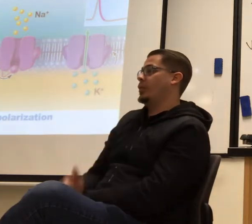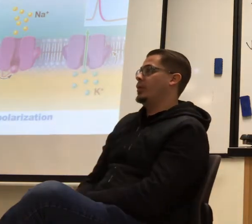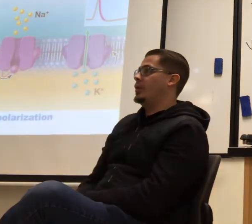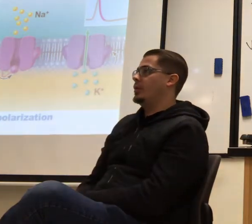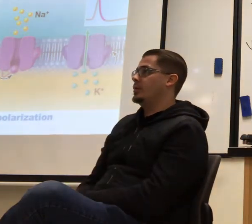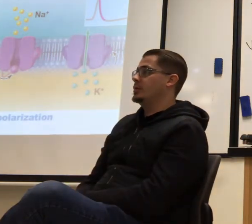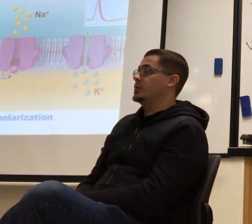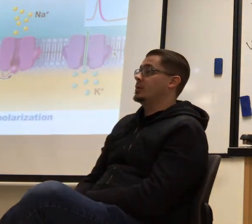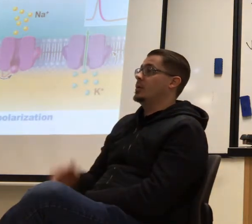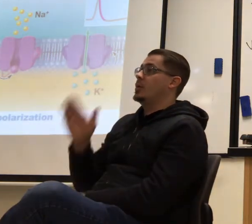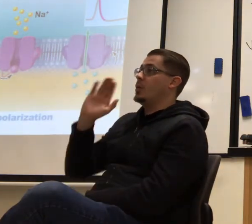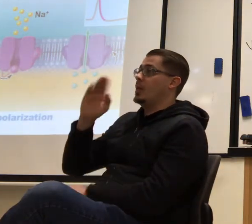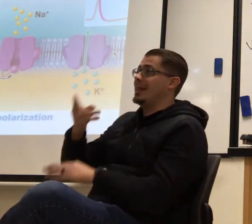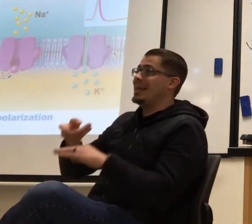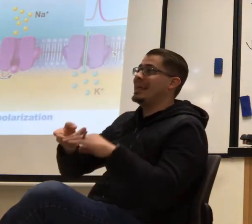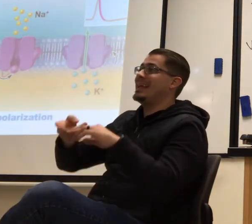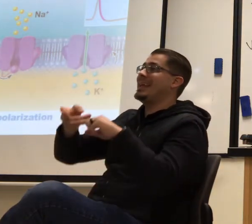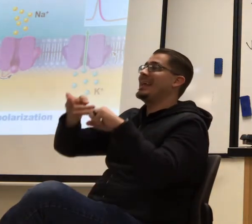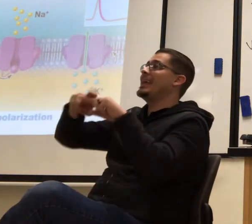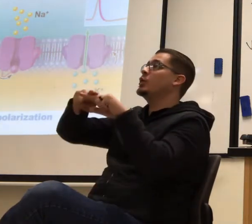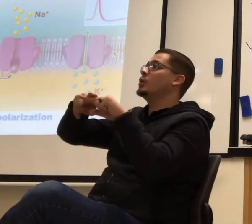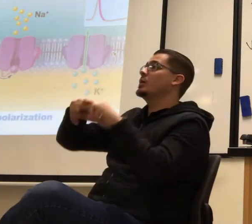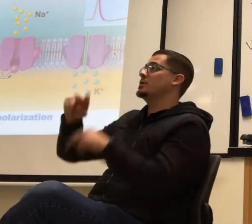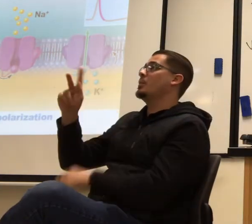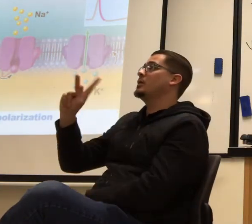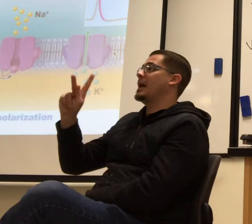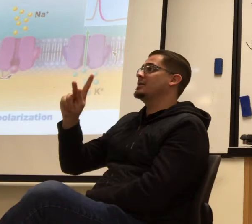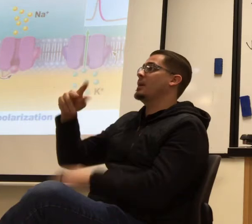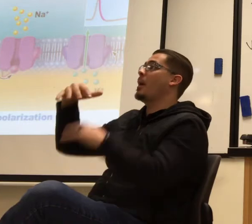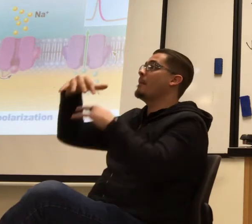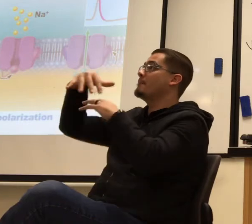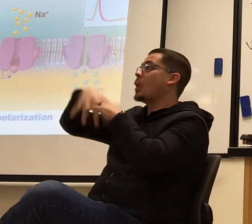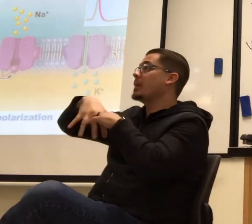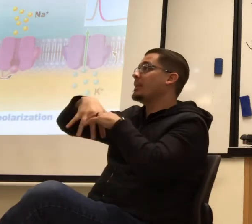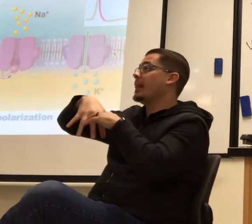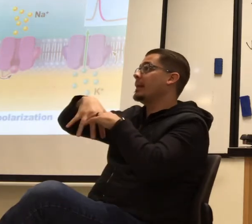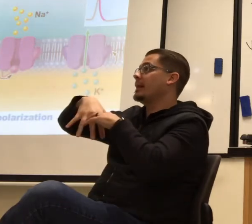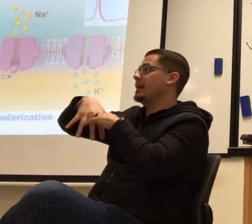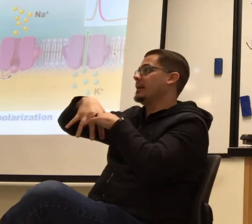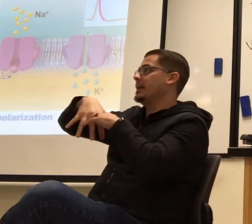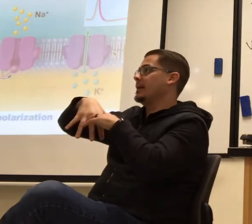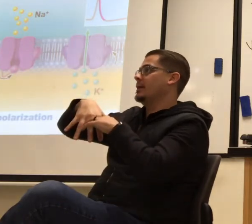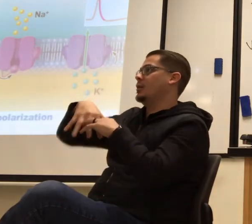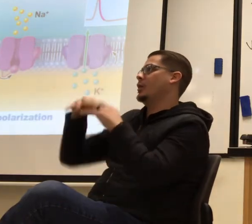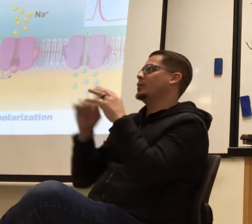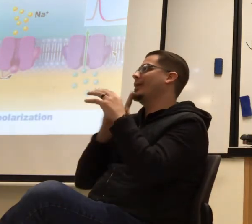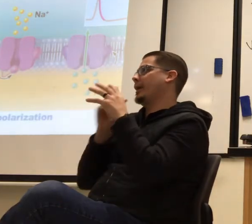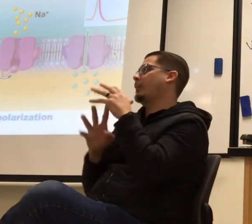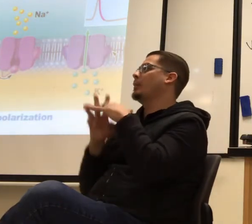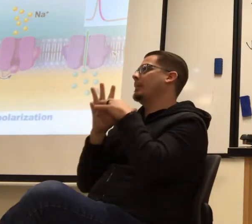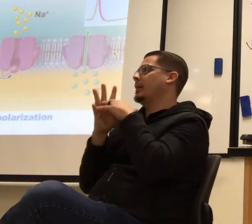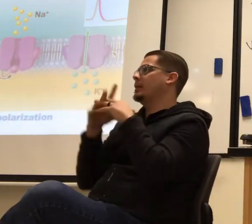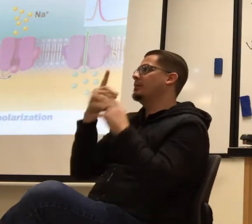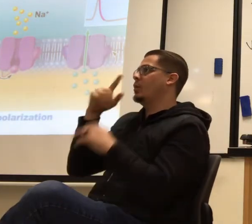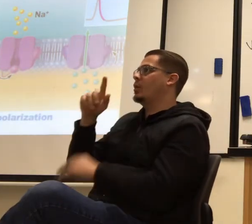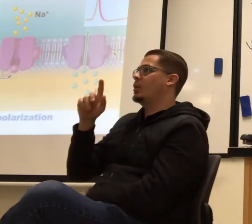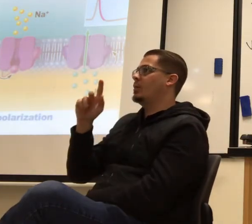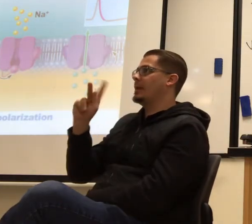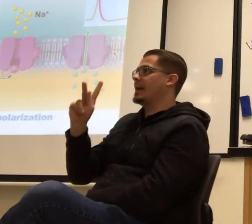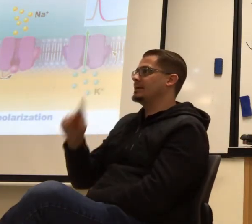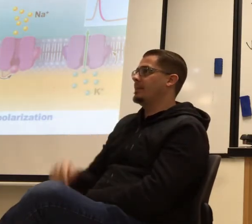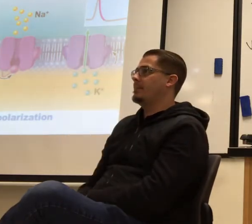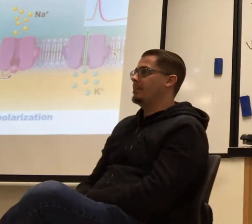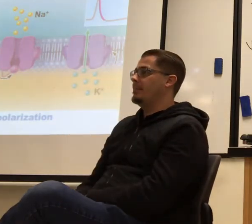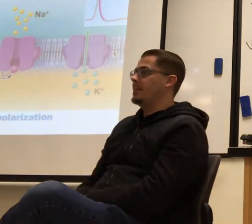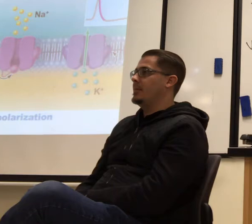So increased potassium permeability. Okay, so it's this event that allows